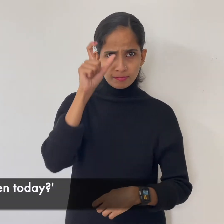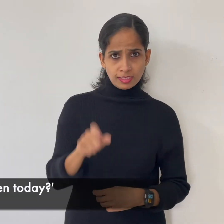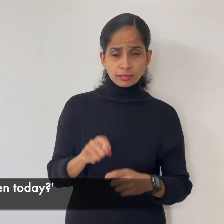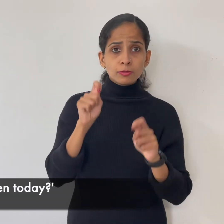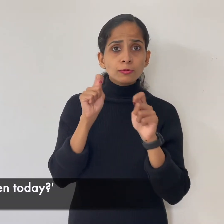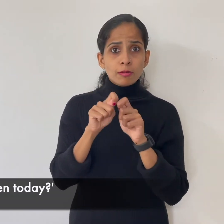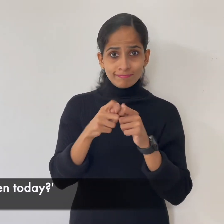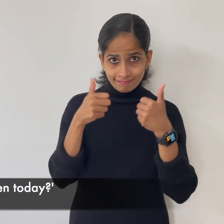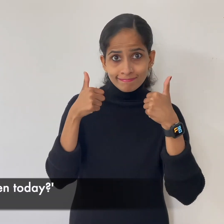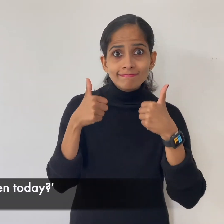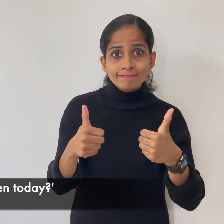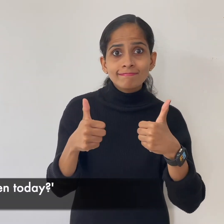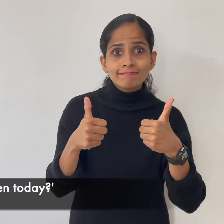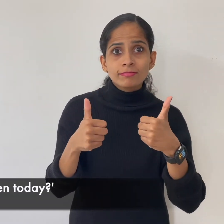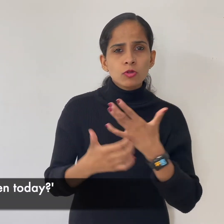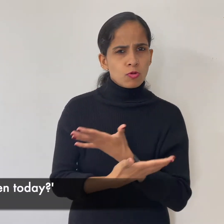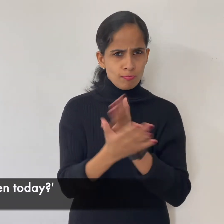you been today?